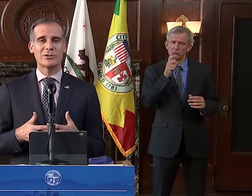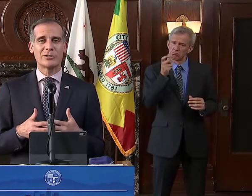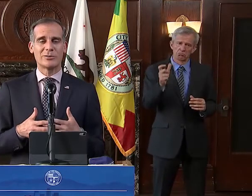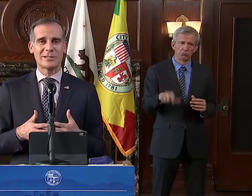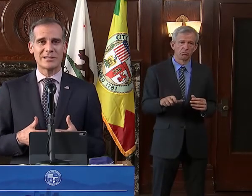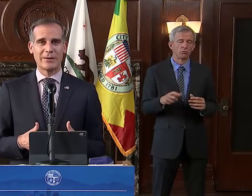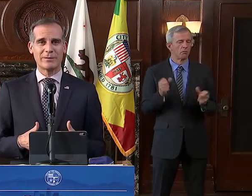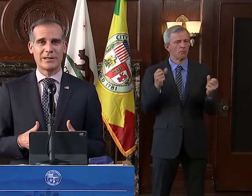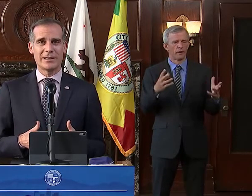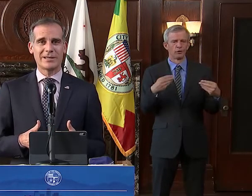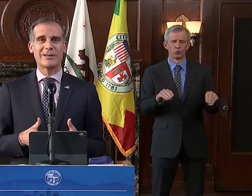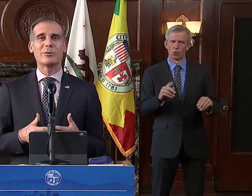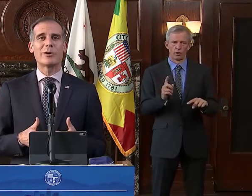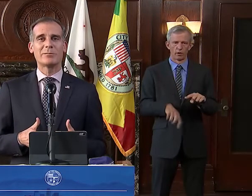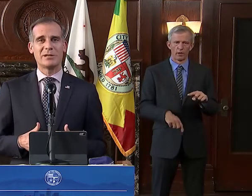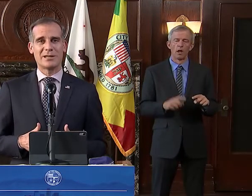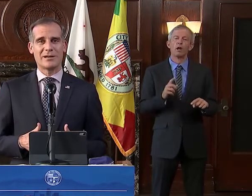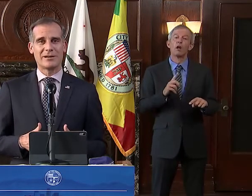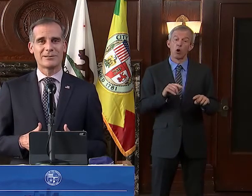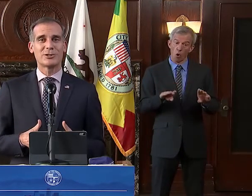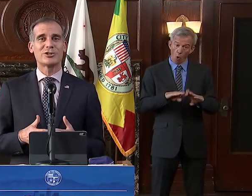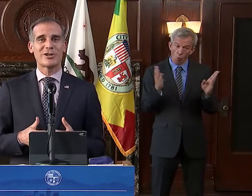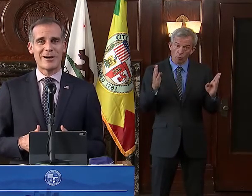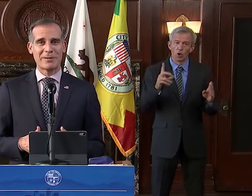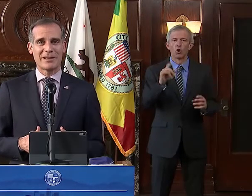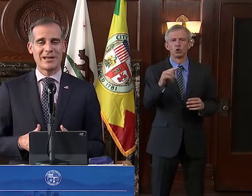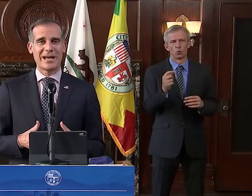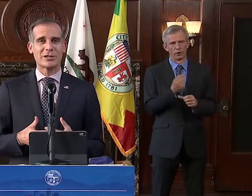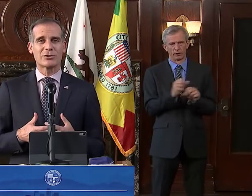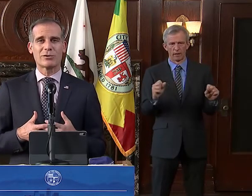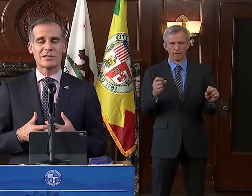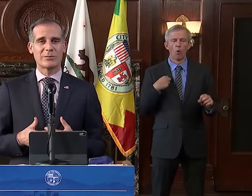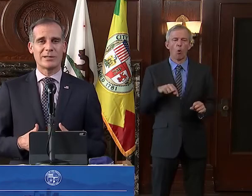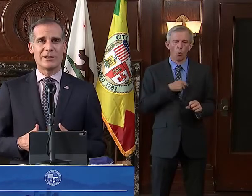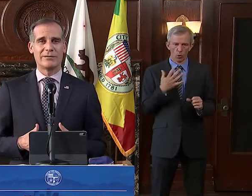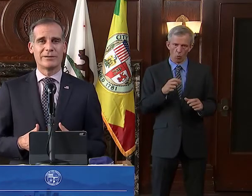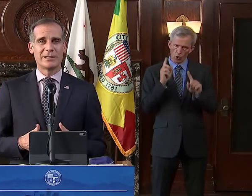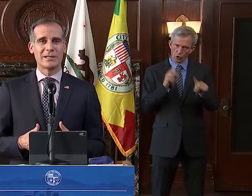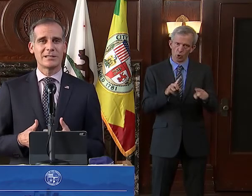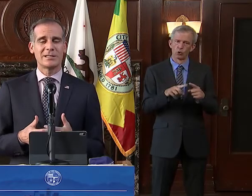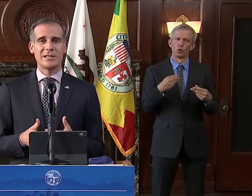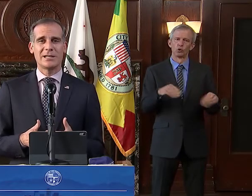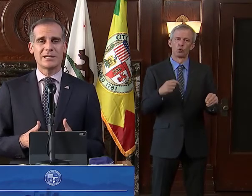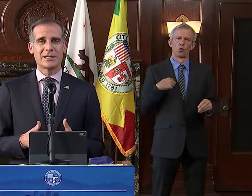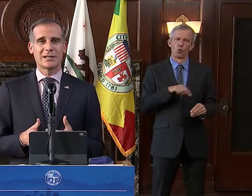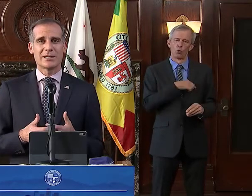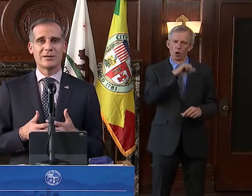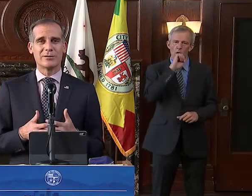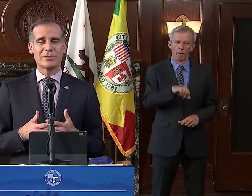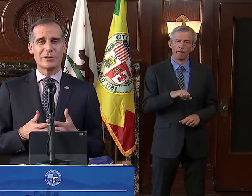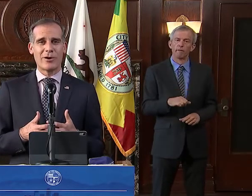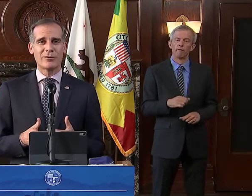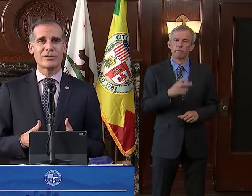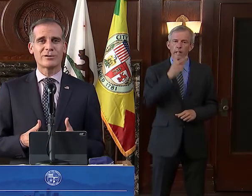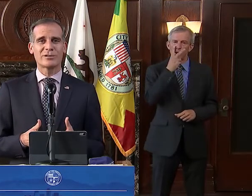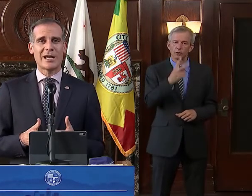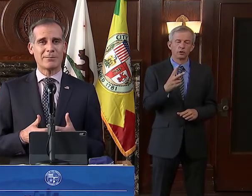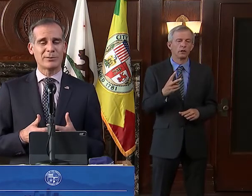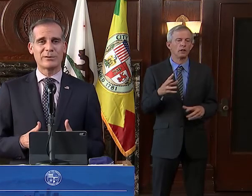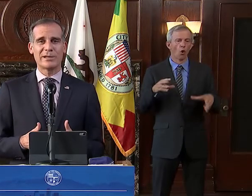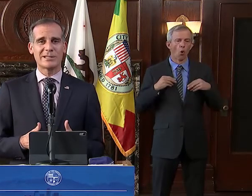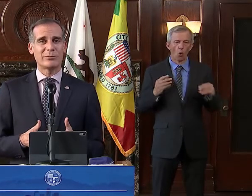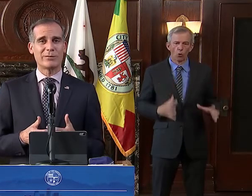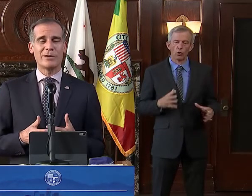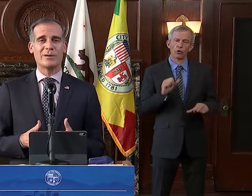we want you to do it safely, and we want to be there to shop at the stores that we love, see those owners